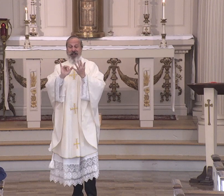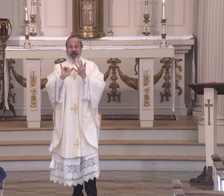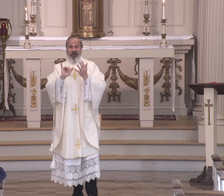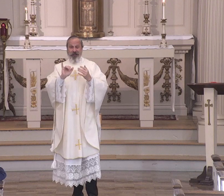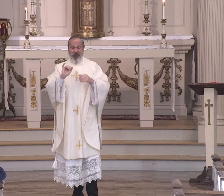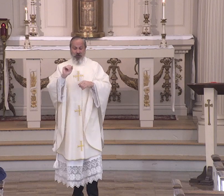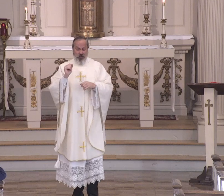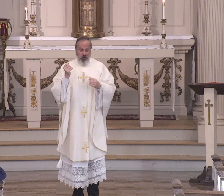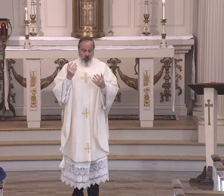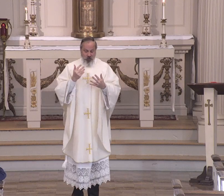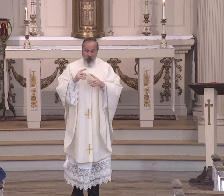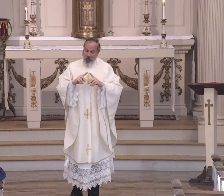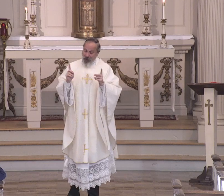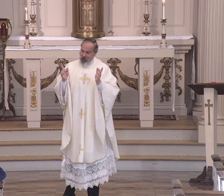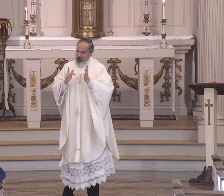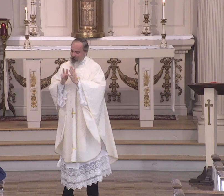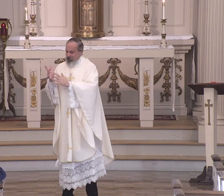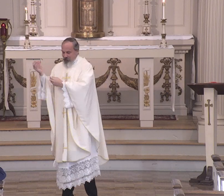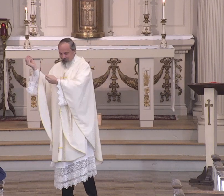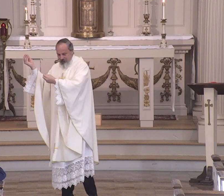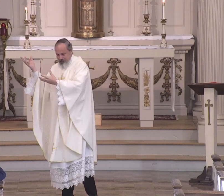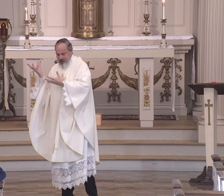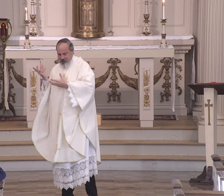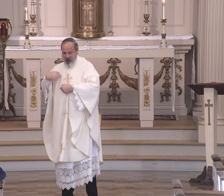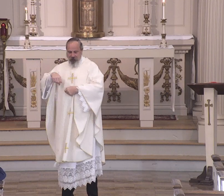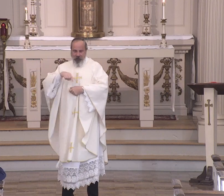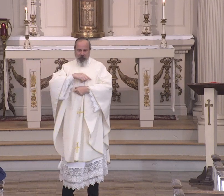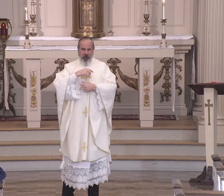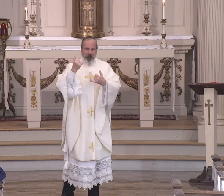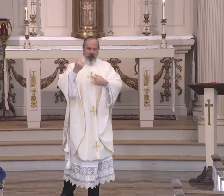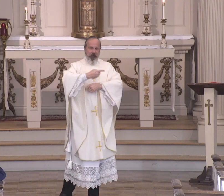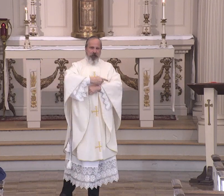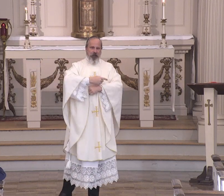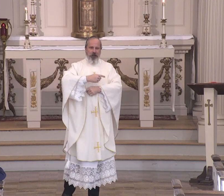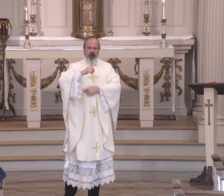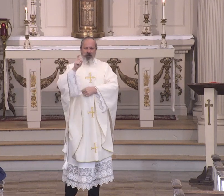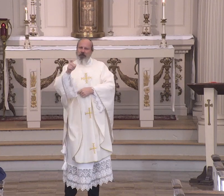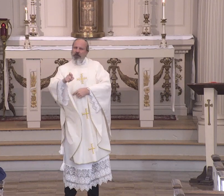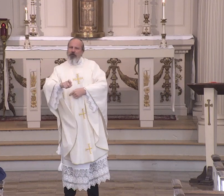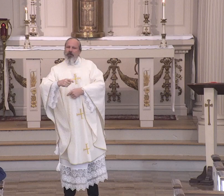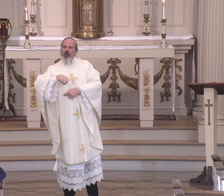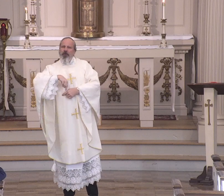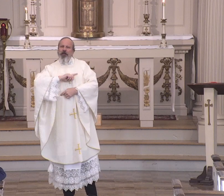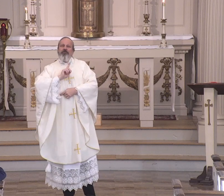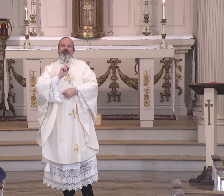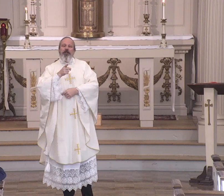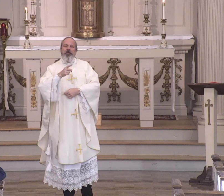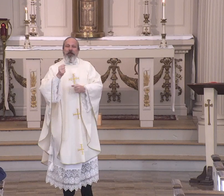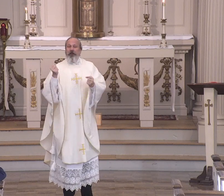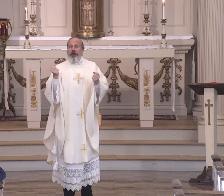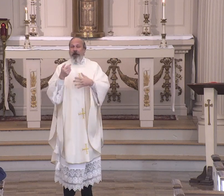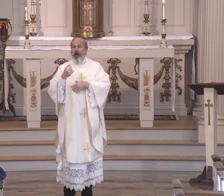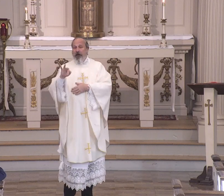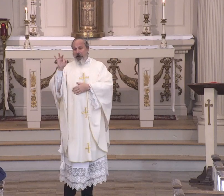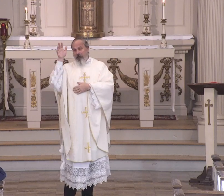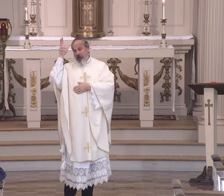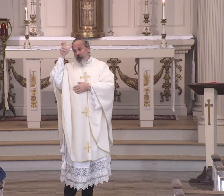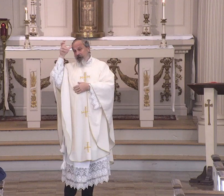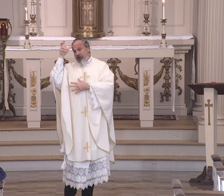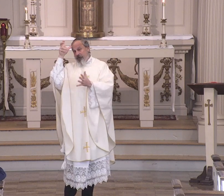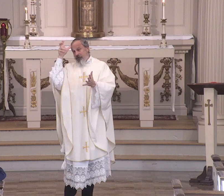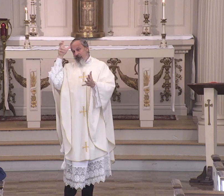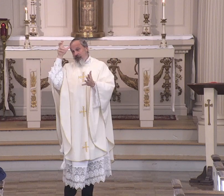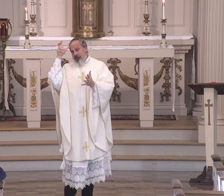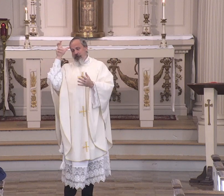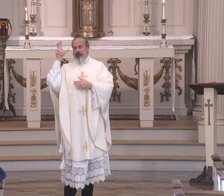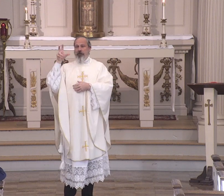We can really feel afraid when we confront this issue, but Jesus tells us today